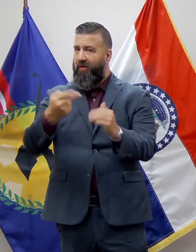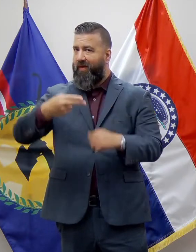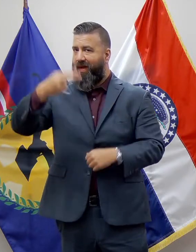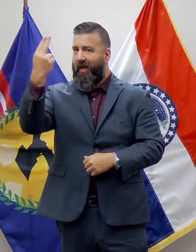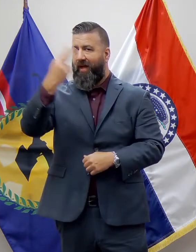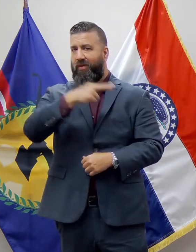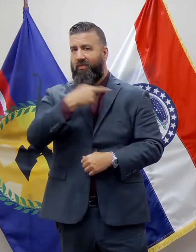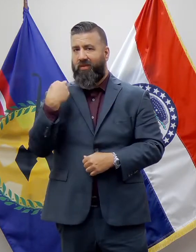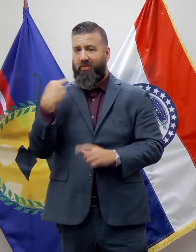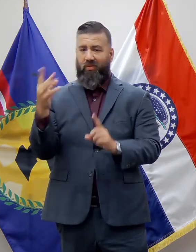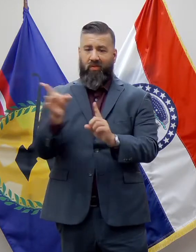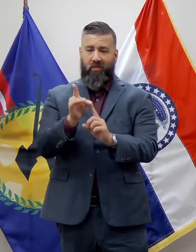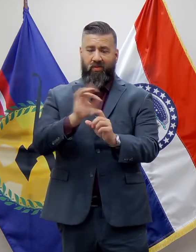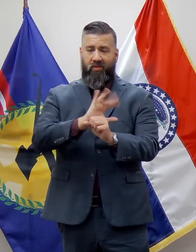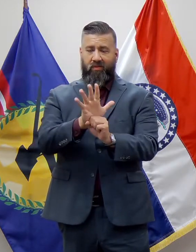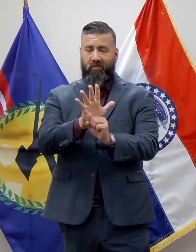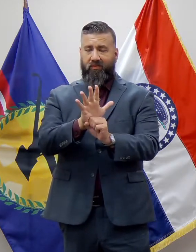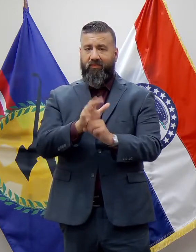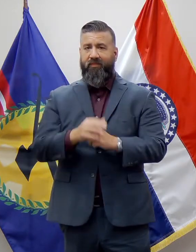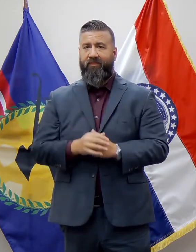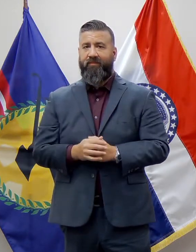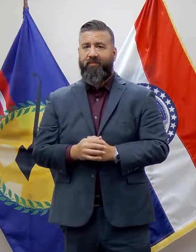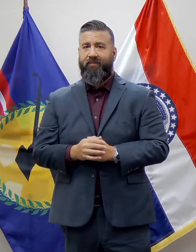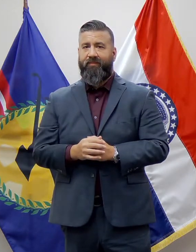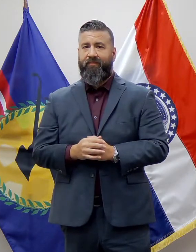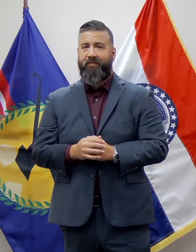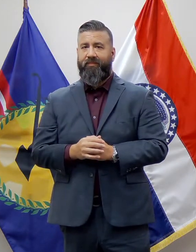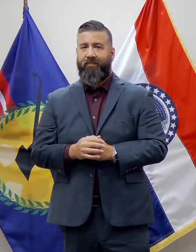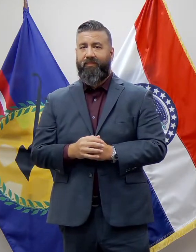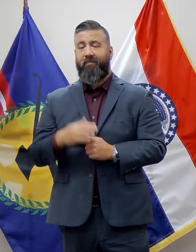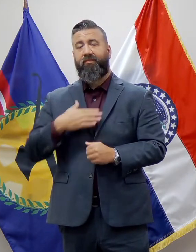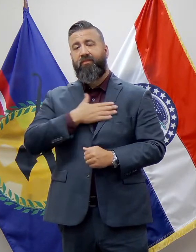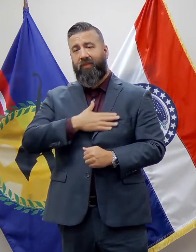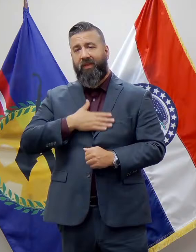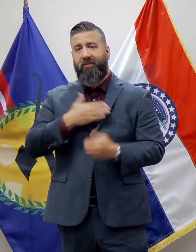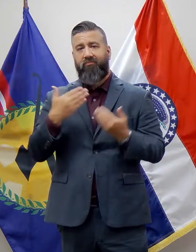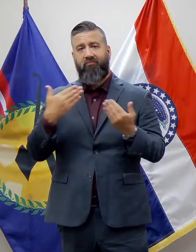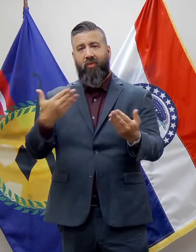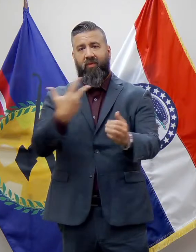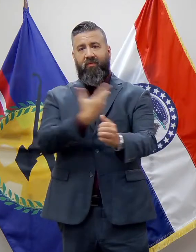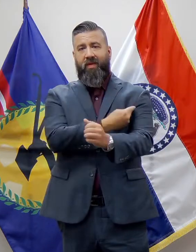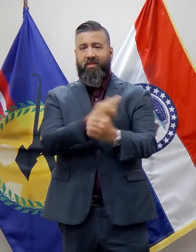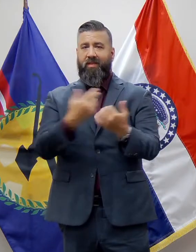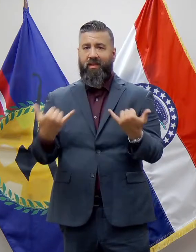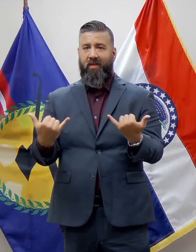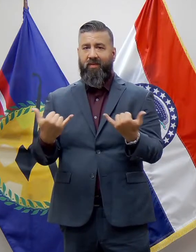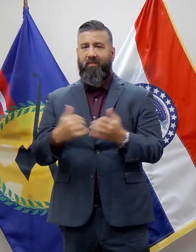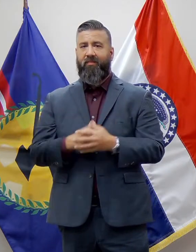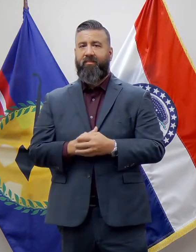to deal with immediate and long-term effects. So please get vaccinated now.